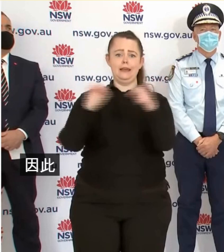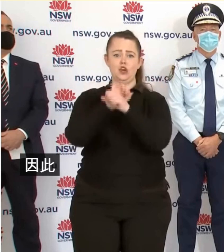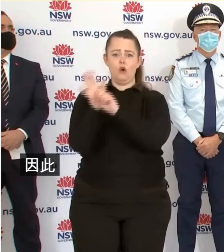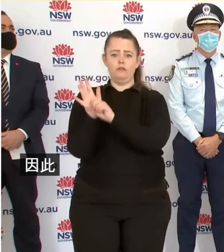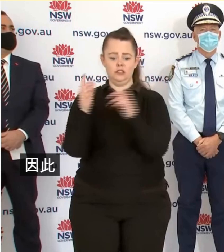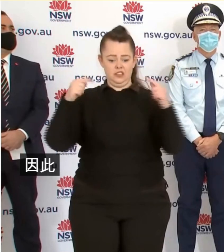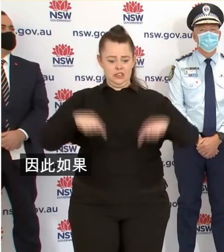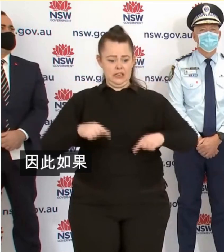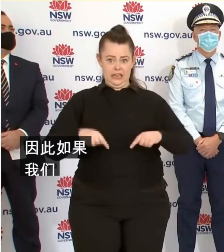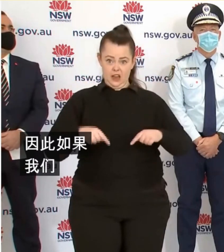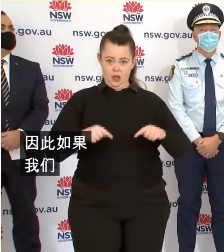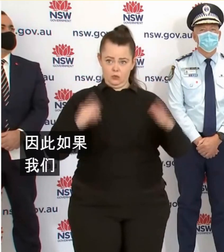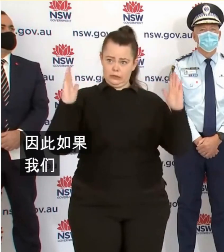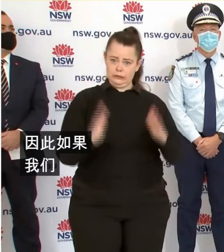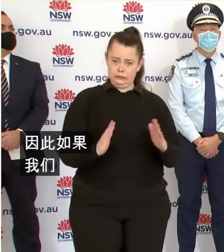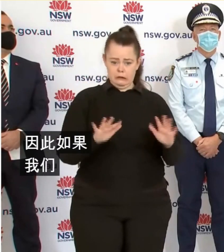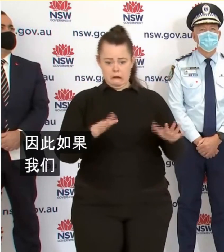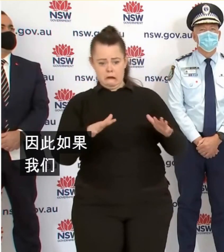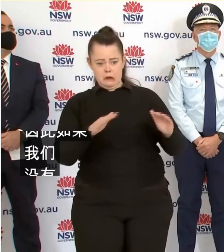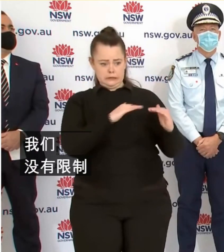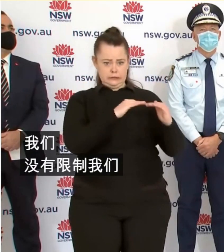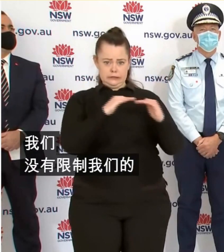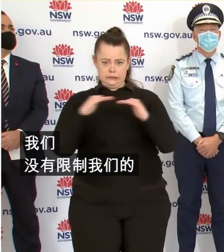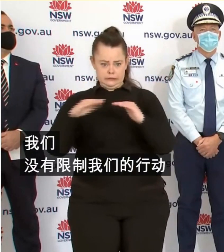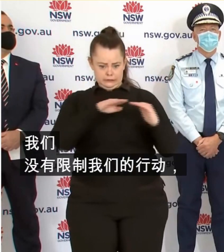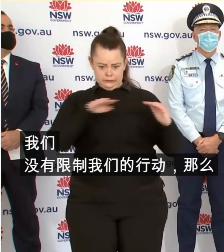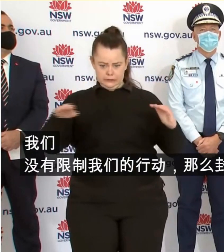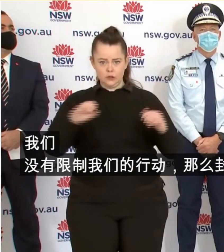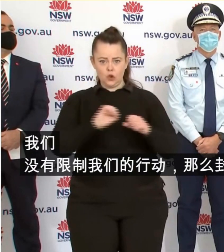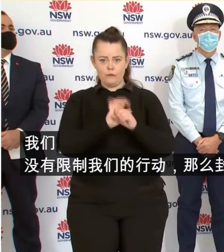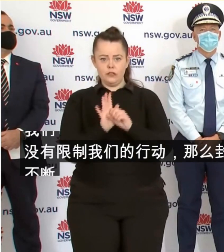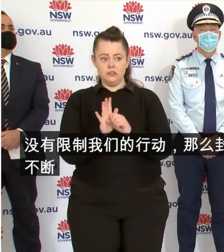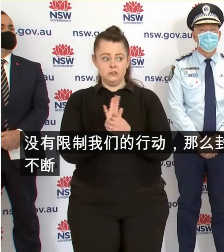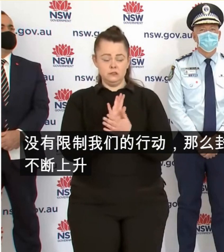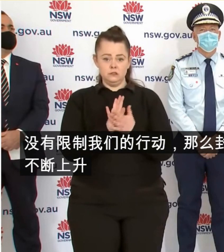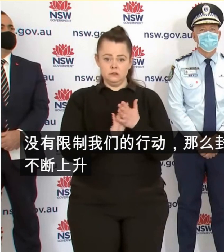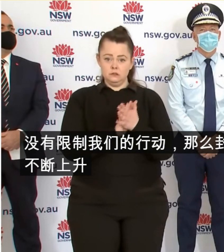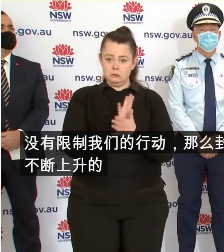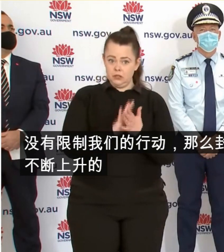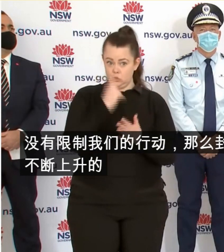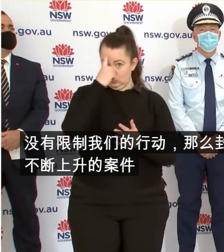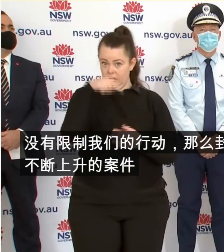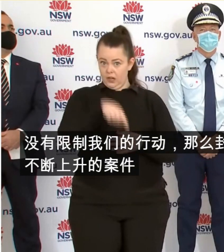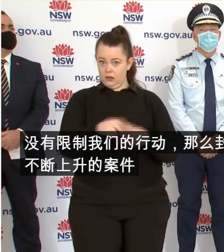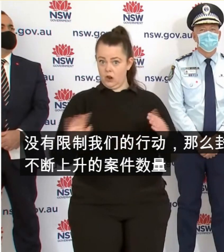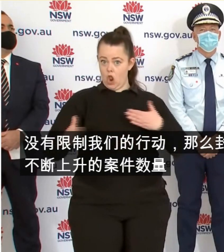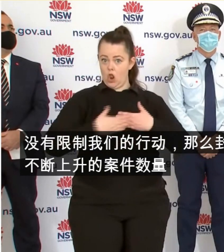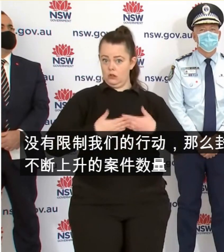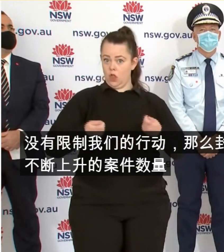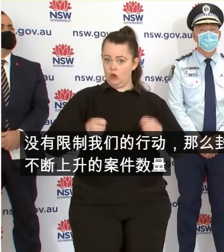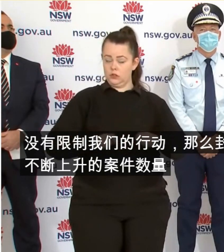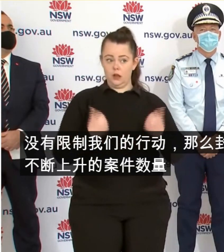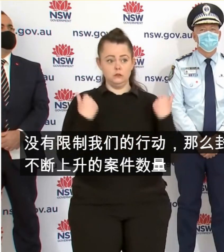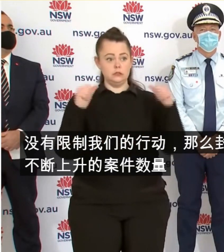has absolutely worked. If we did not have the restrictions on our movements, we would have seen escalating